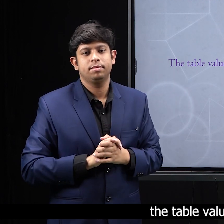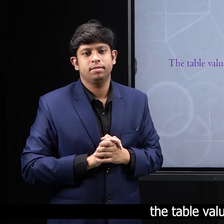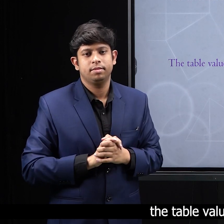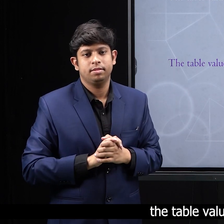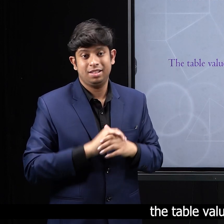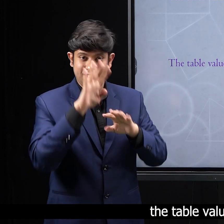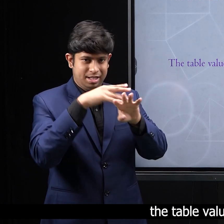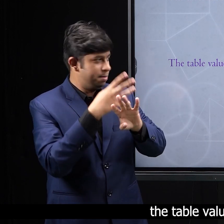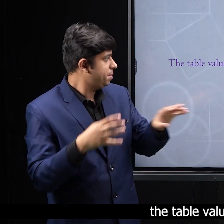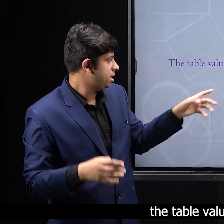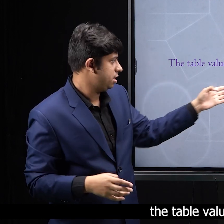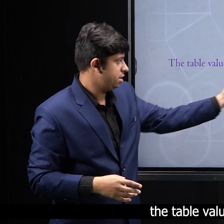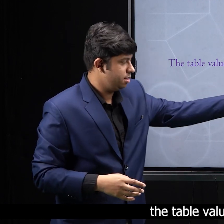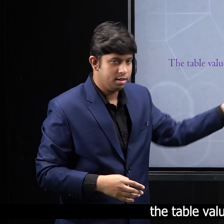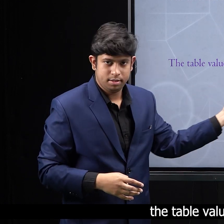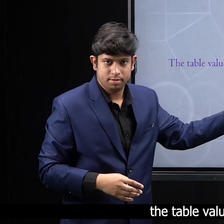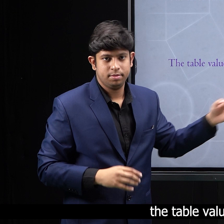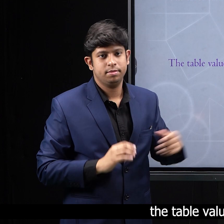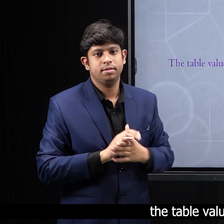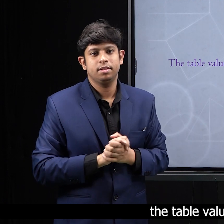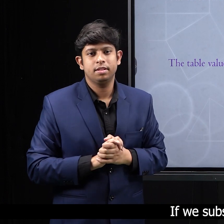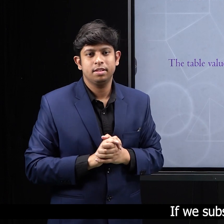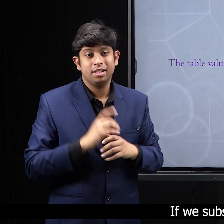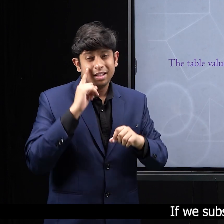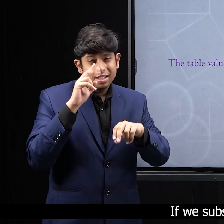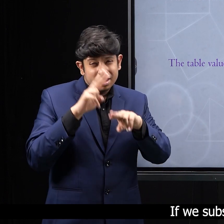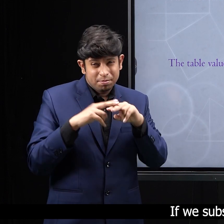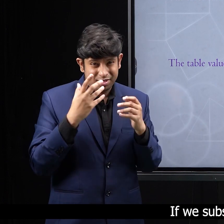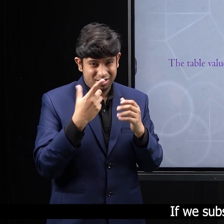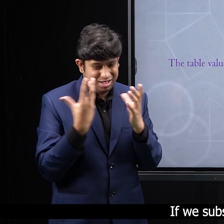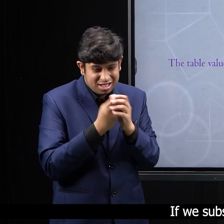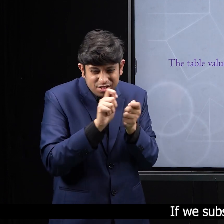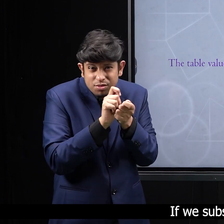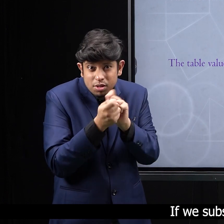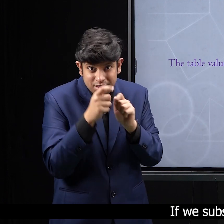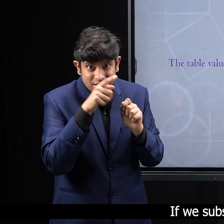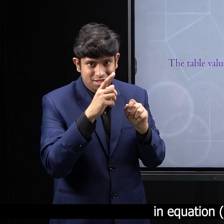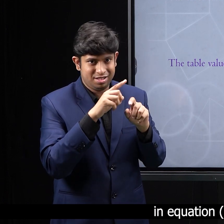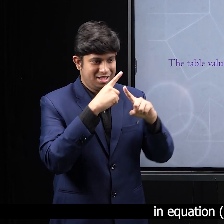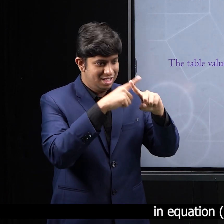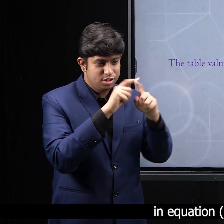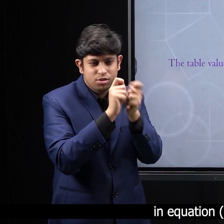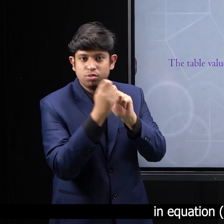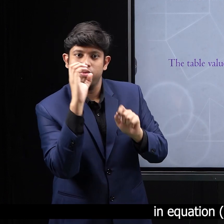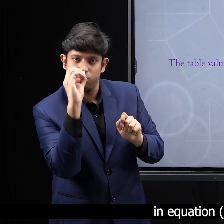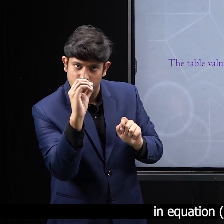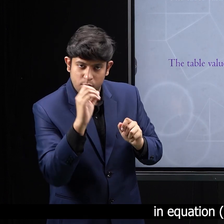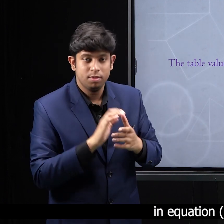The table values for equation 2. If we substitute x value as 0 in equation 2, we get y value as